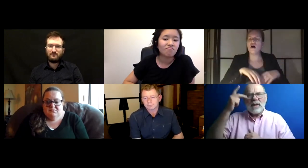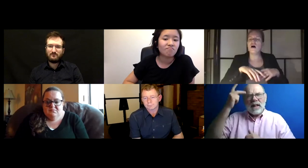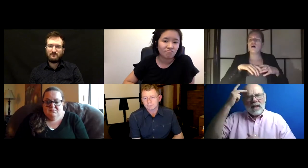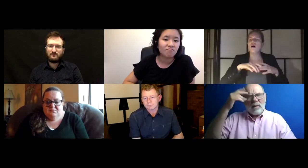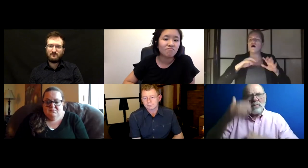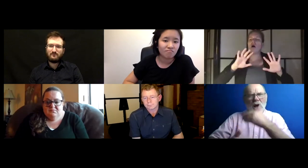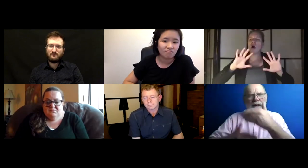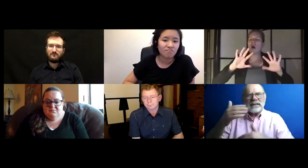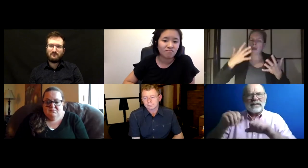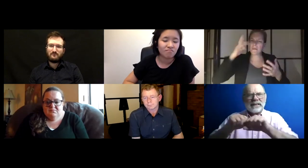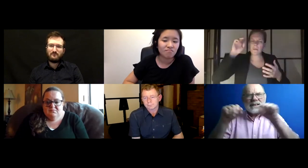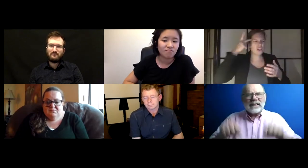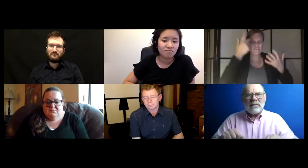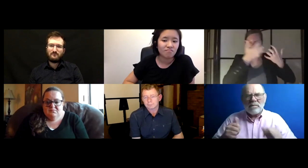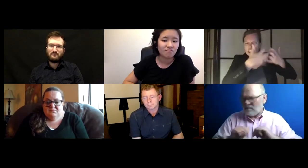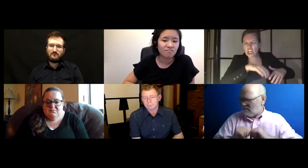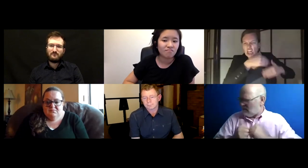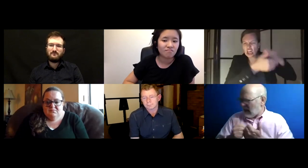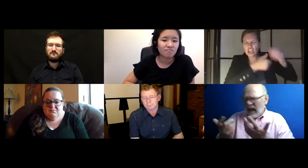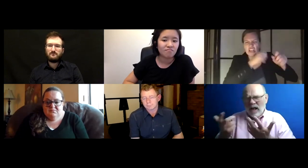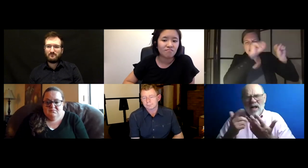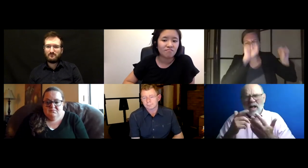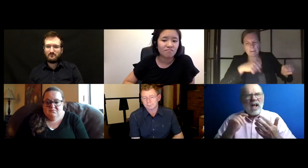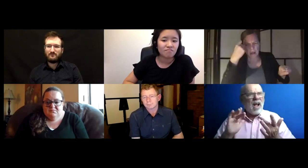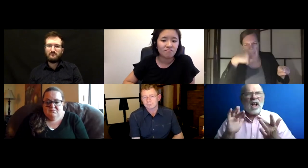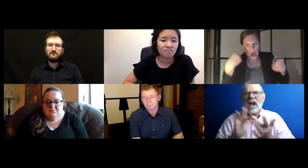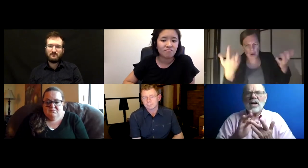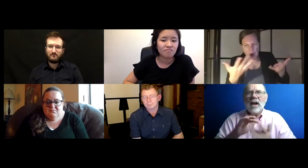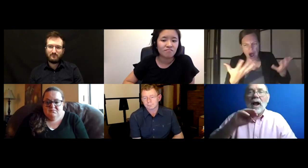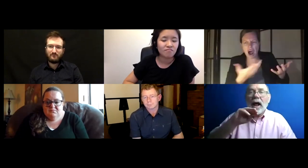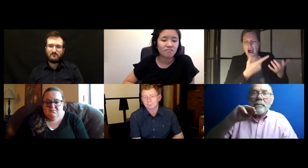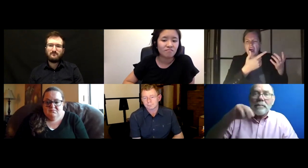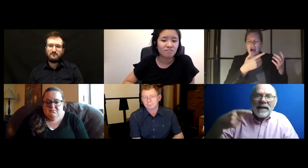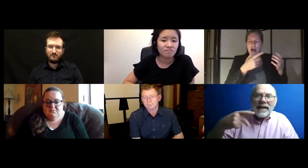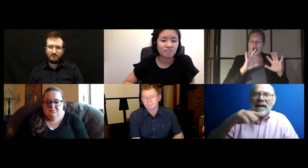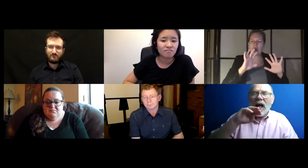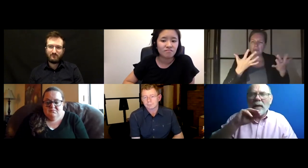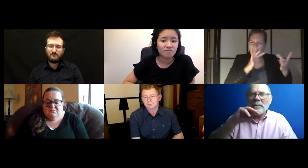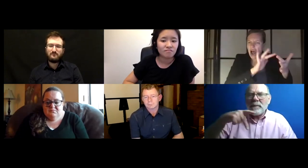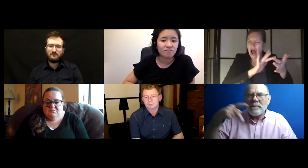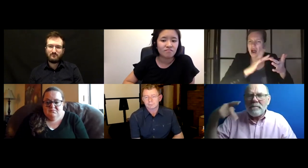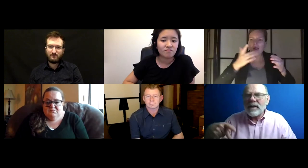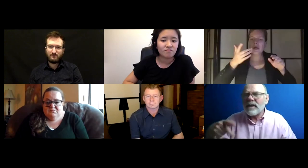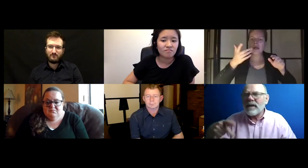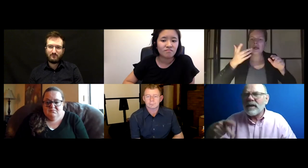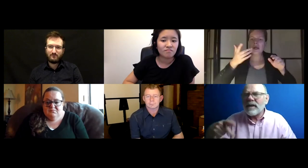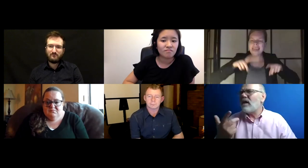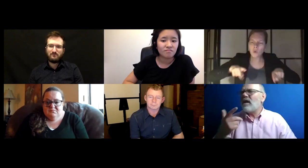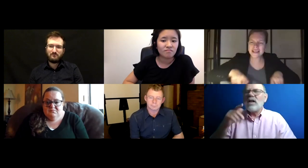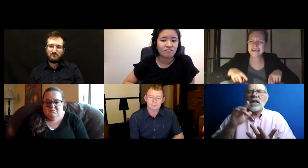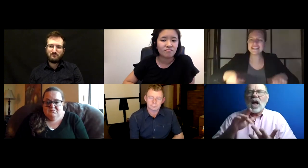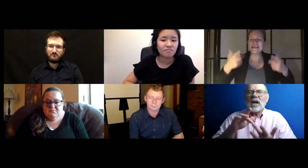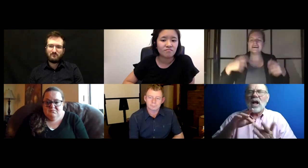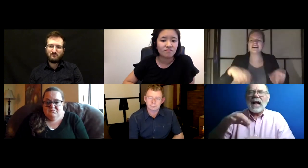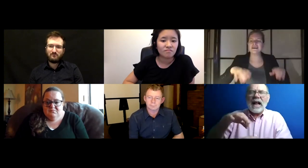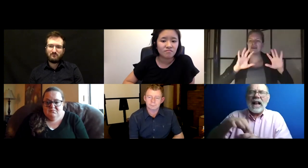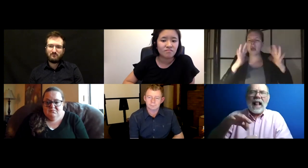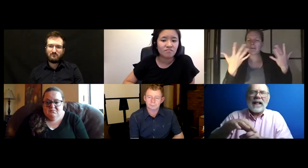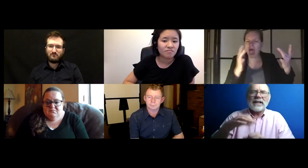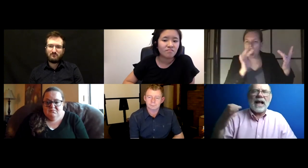opportunities are they needing? What is the political process and the system? What's the difference between a